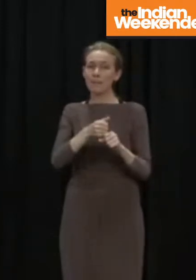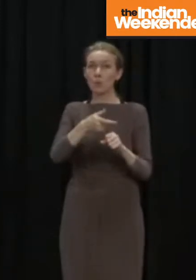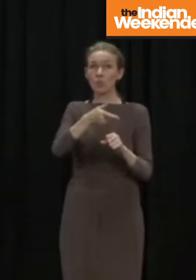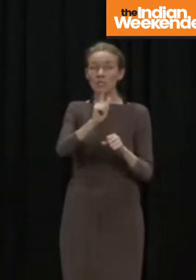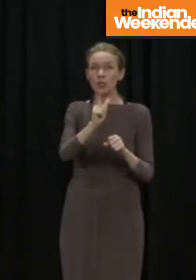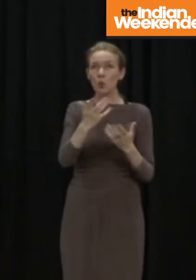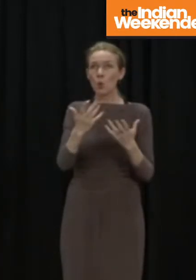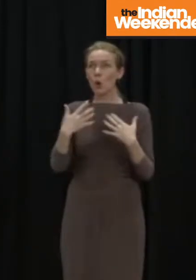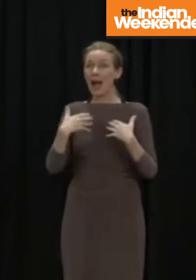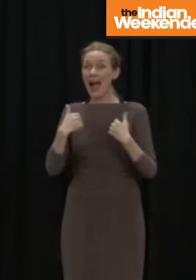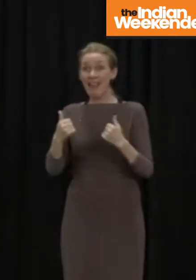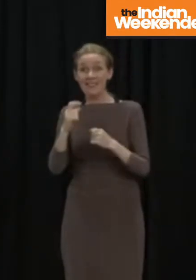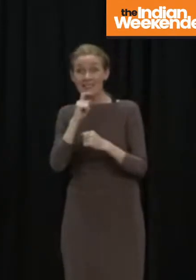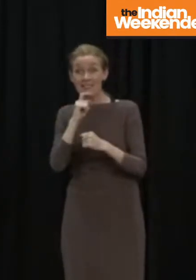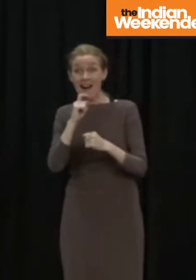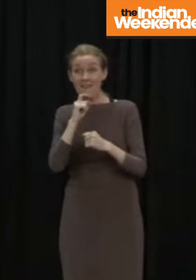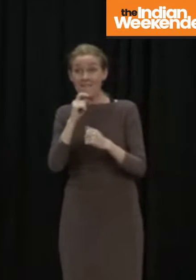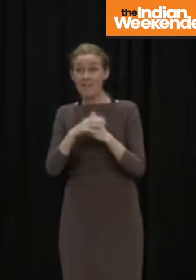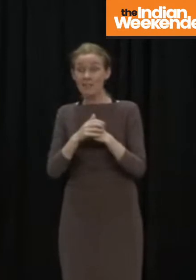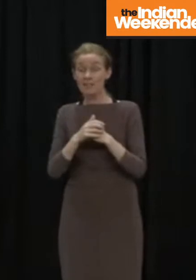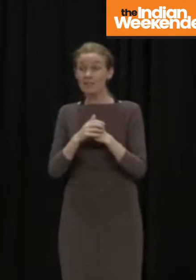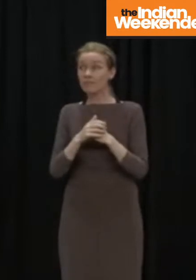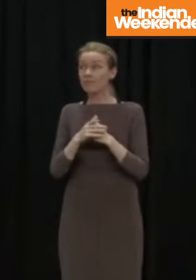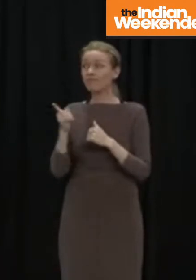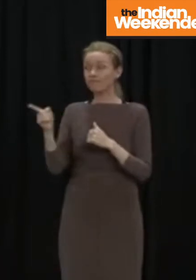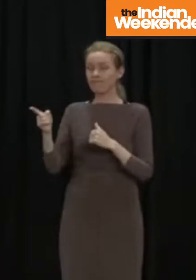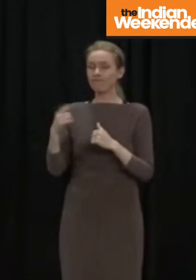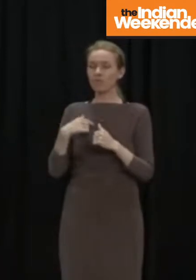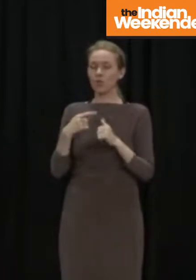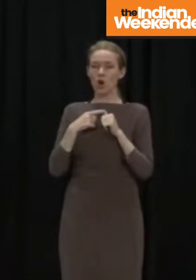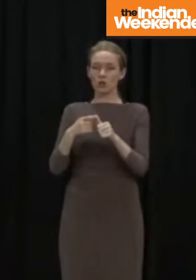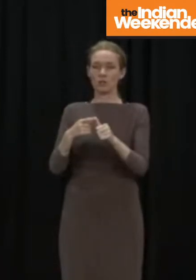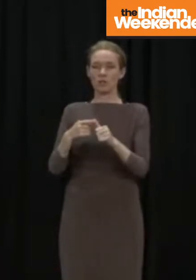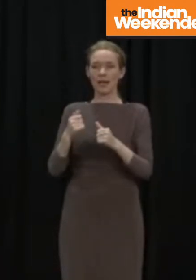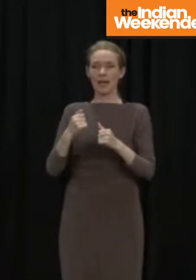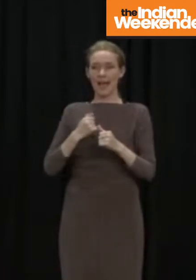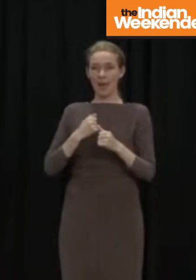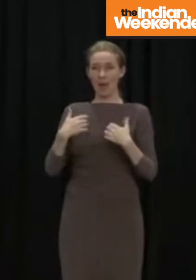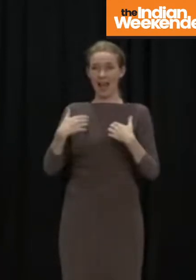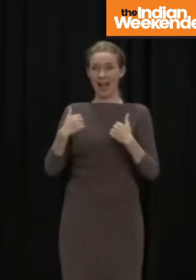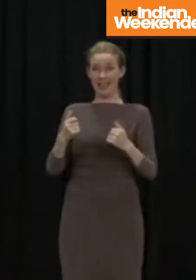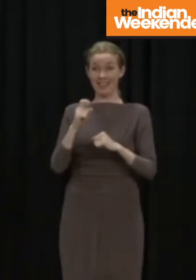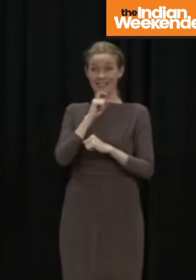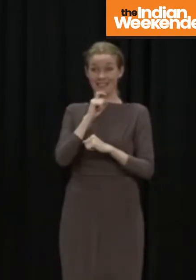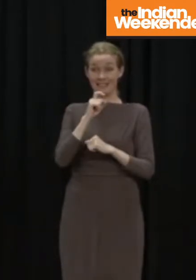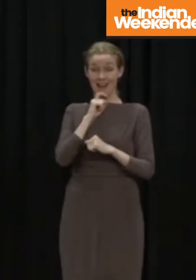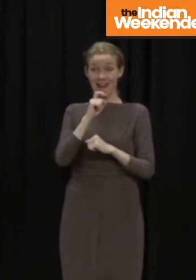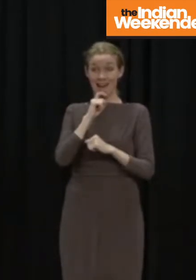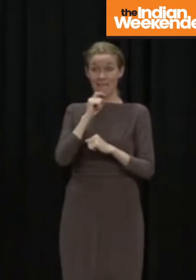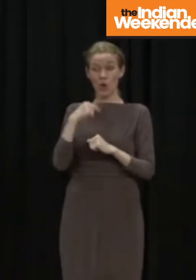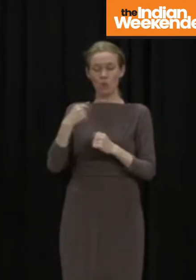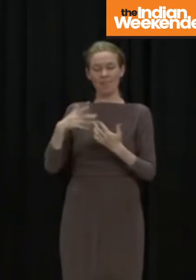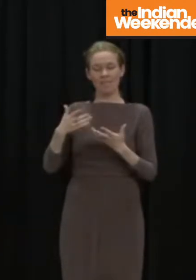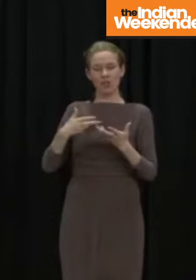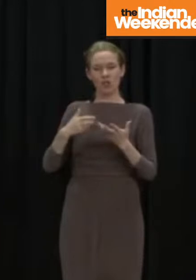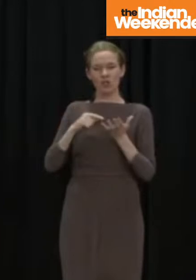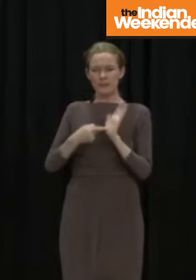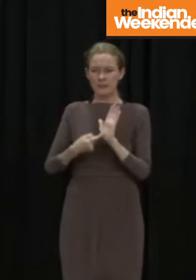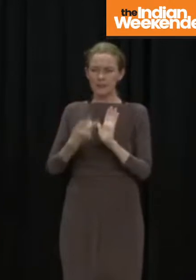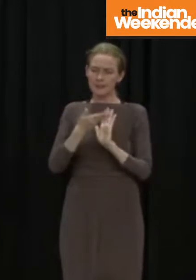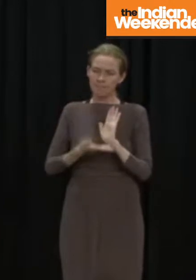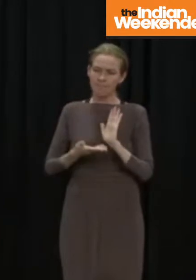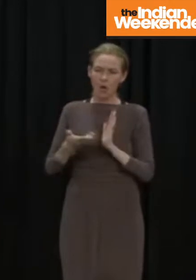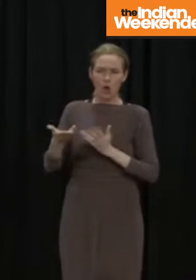boundary? So we have been consulting on our health workforce, our frontline health workforce, and as I think foreshadowed yesterday, having